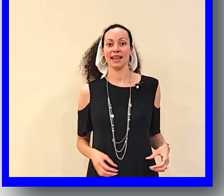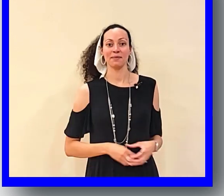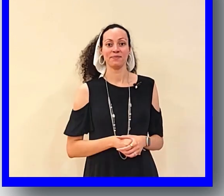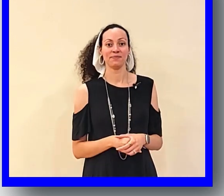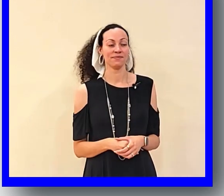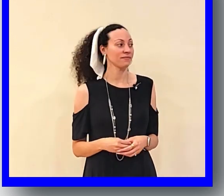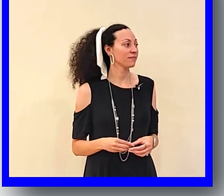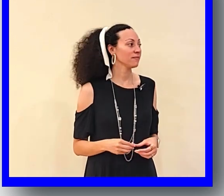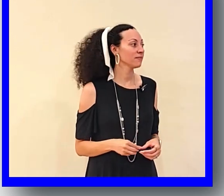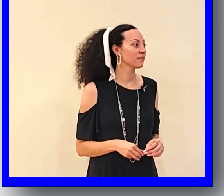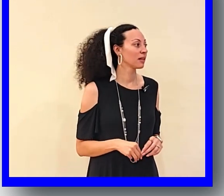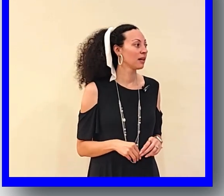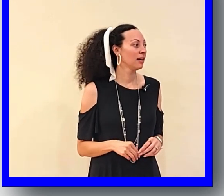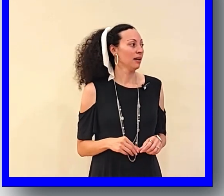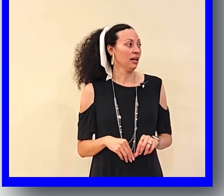Office, like that.